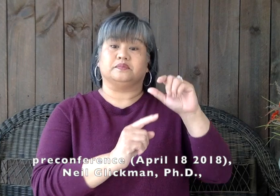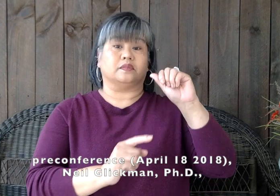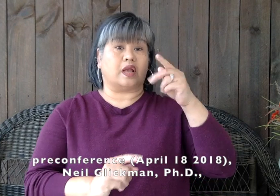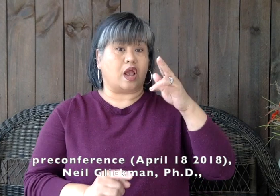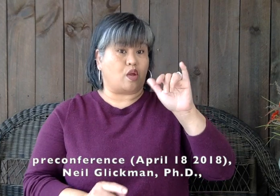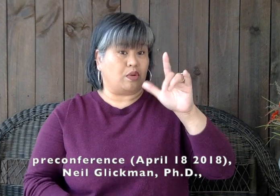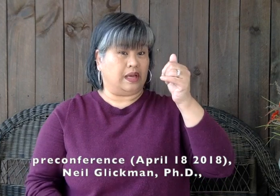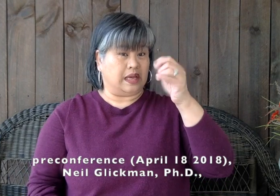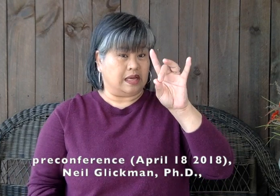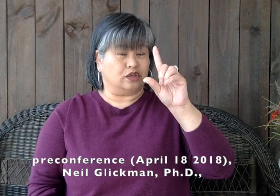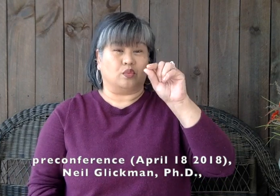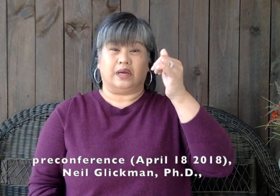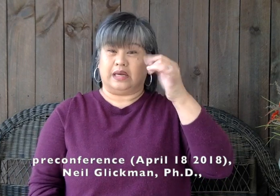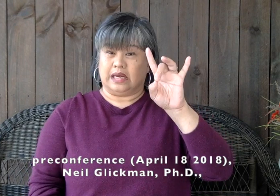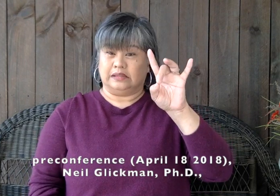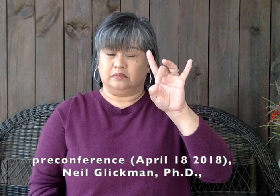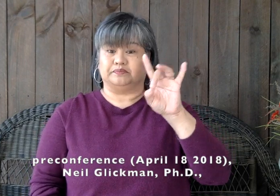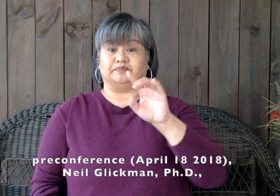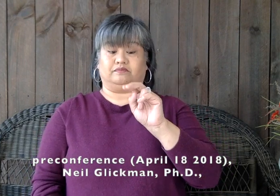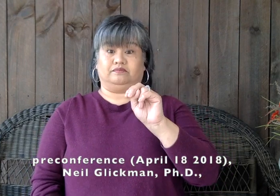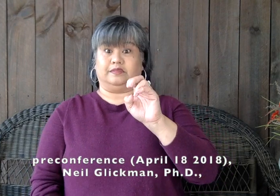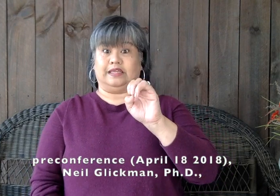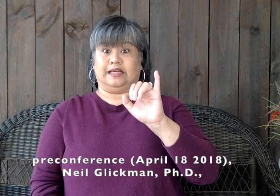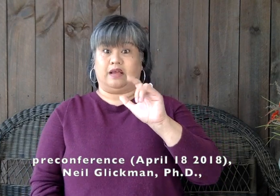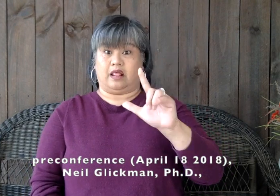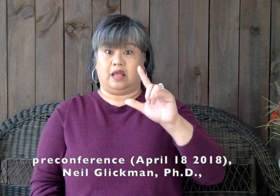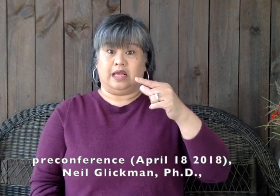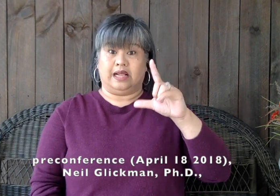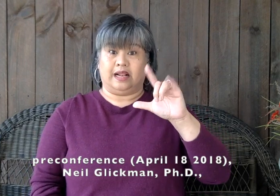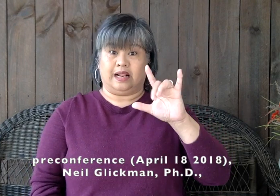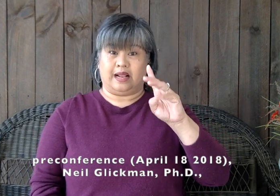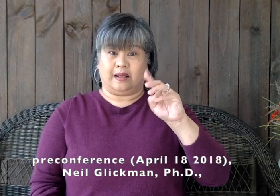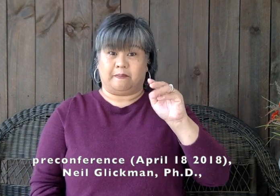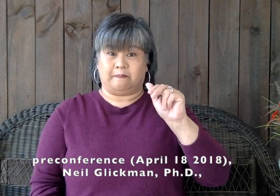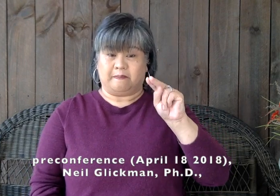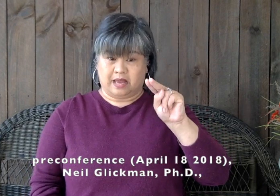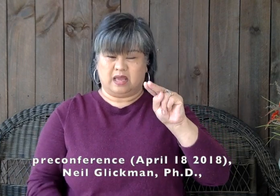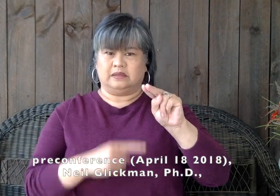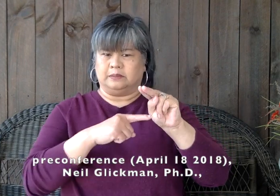pre-conference, April 18, 2018, Neil Glickman, PhD,